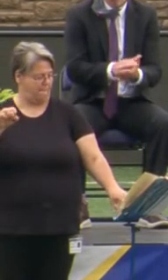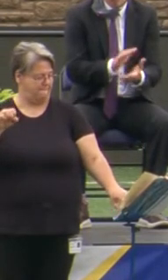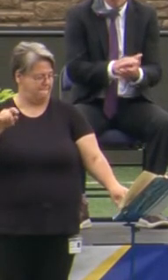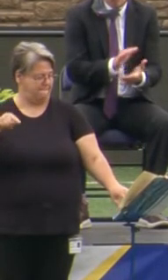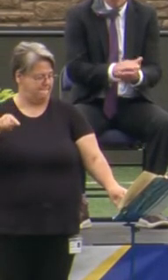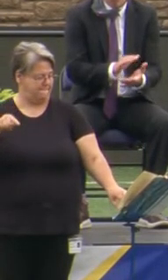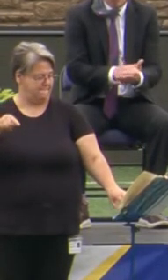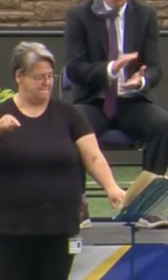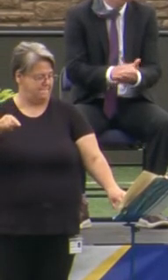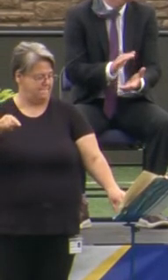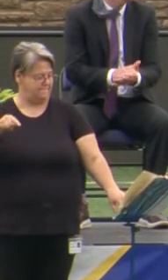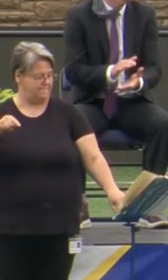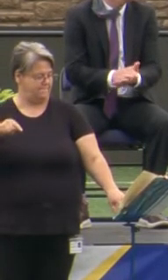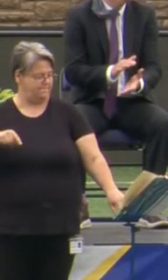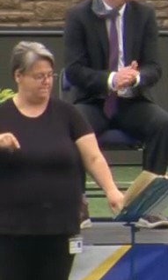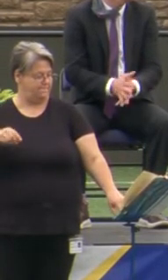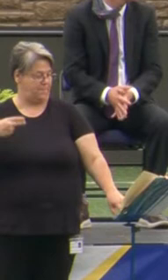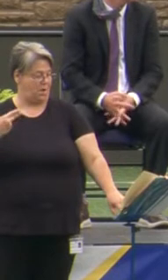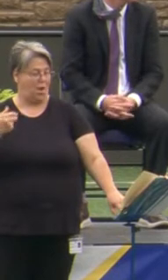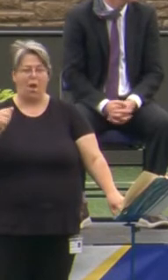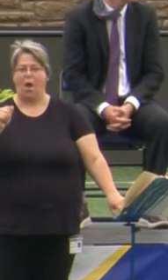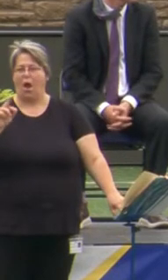Harvey Prado Carvajal.